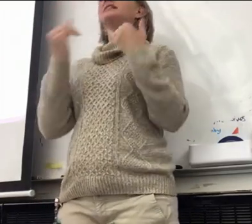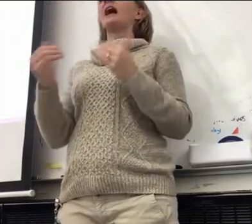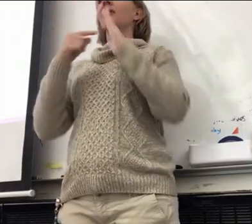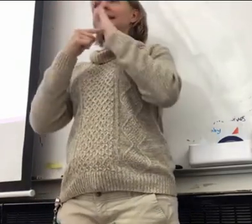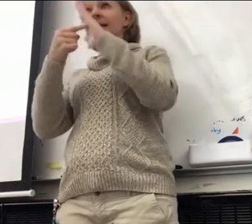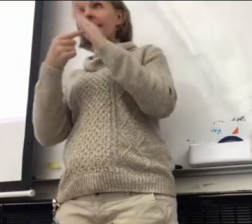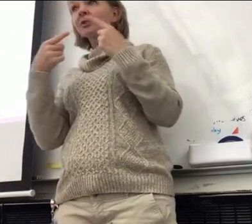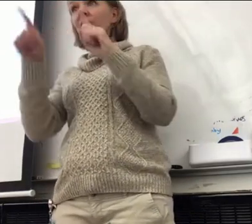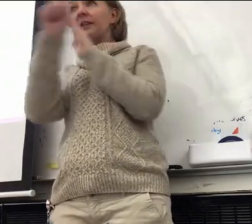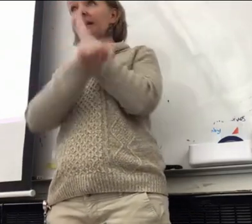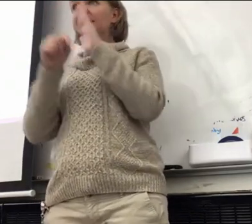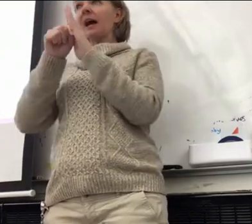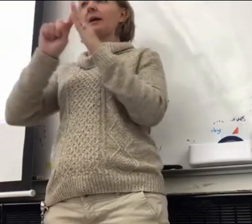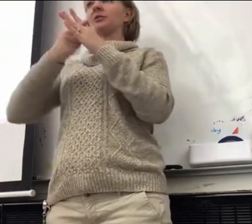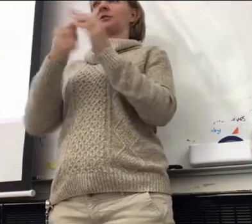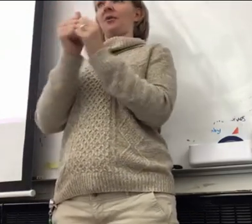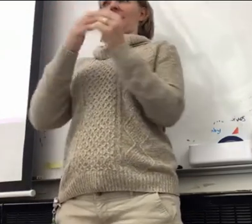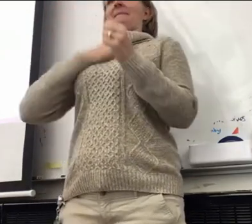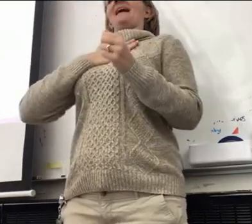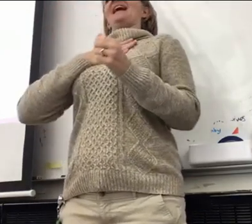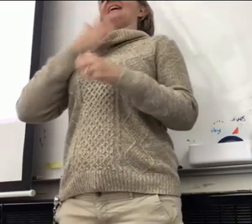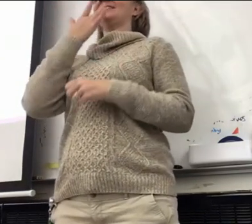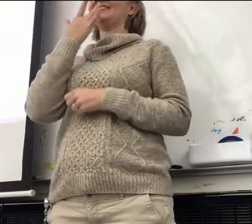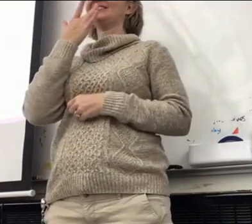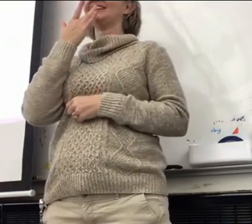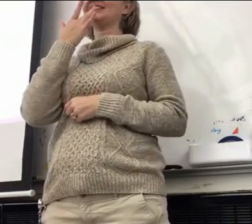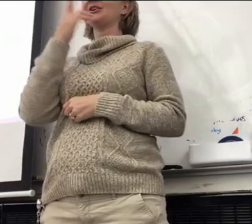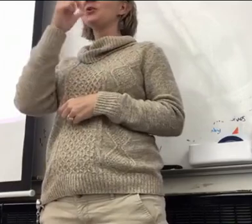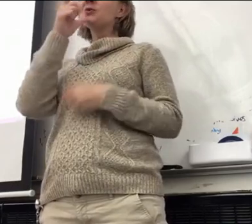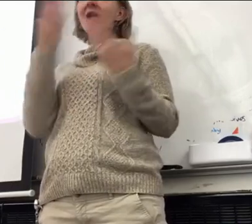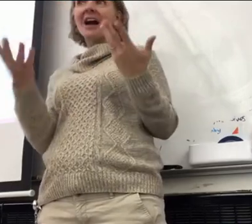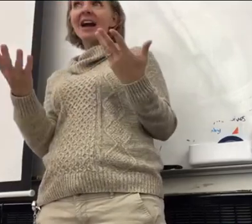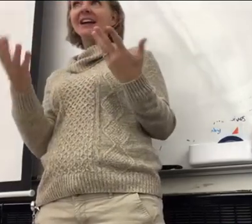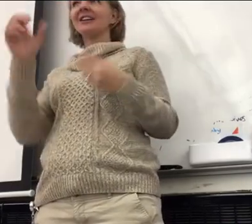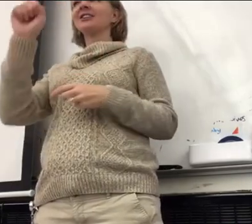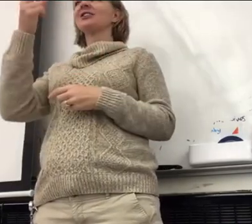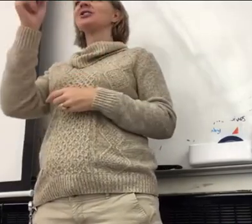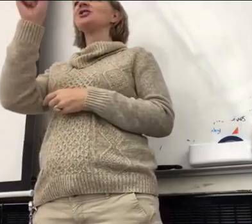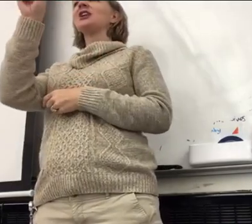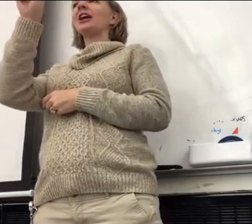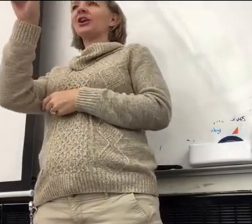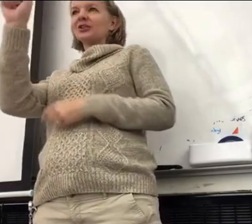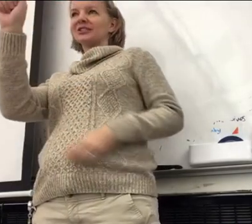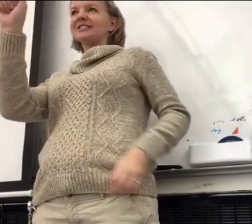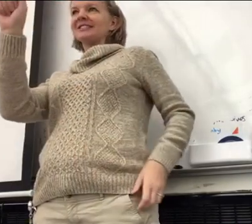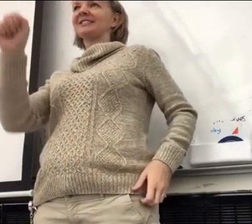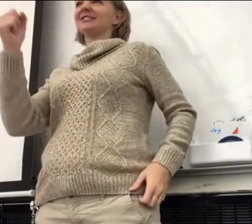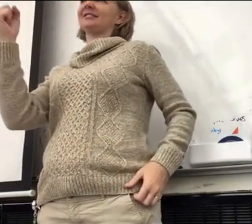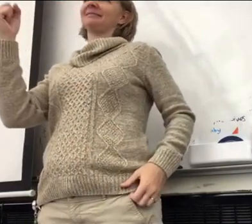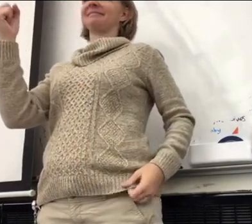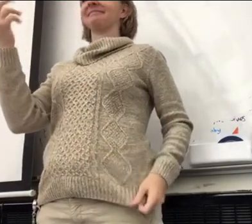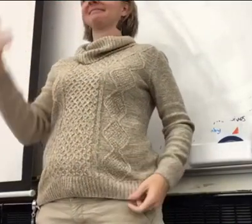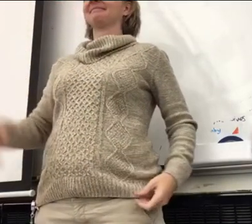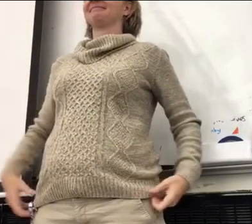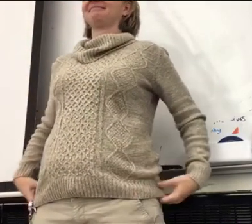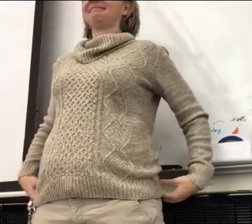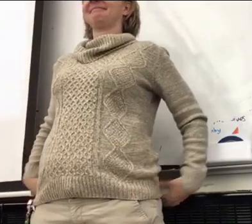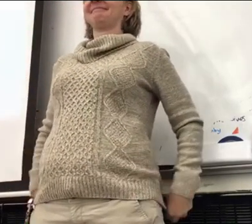examples during this time, we'll start with my personal favorite, who are the Shakers. Whoa.